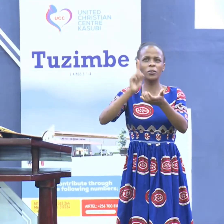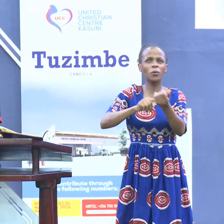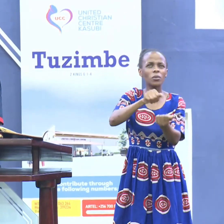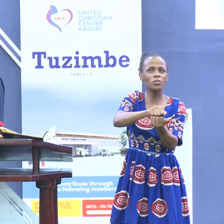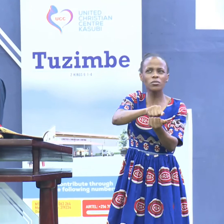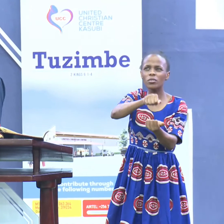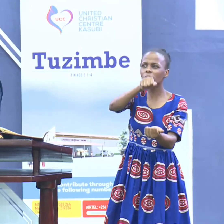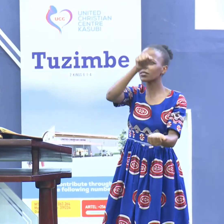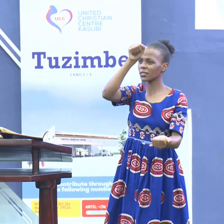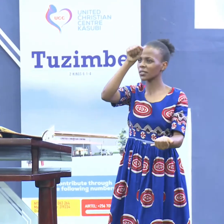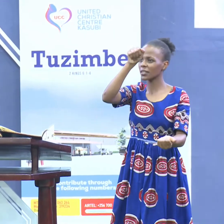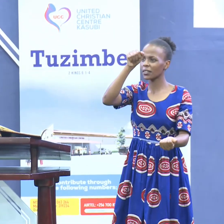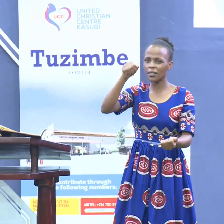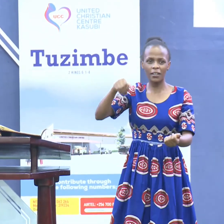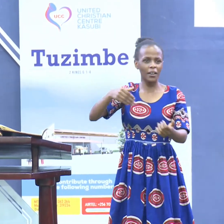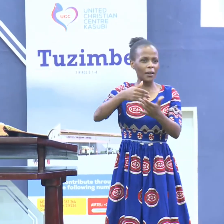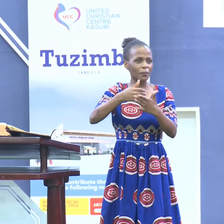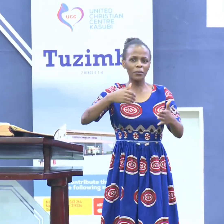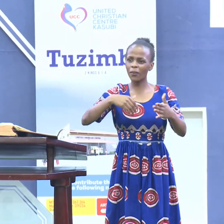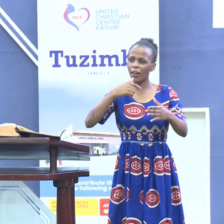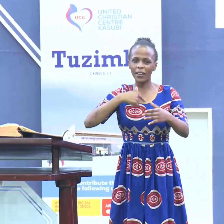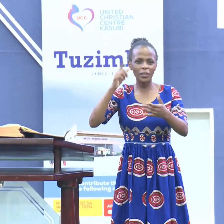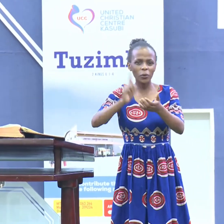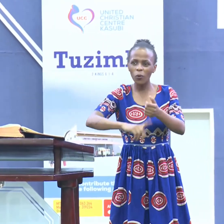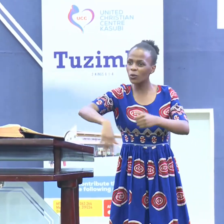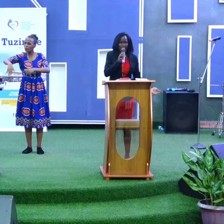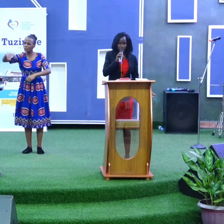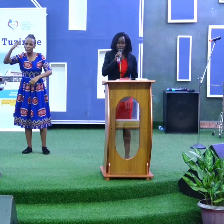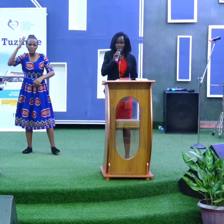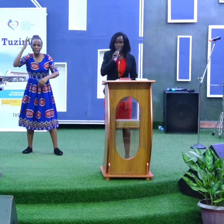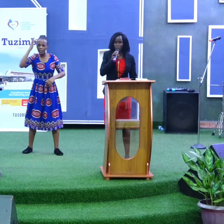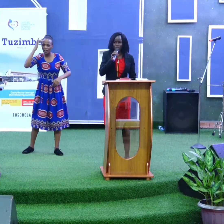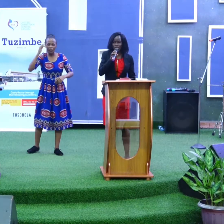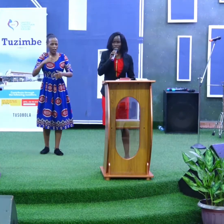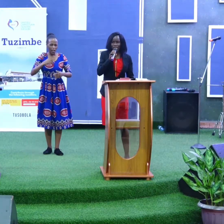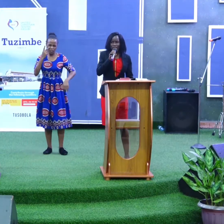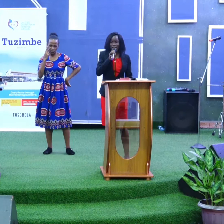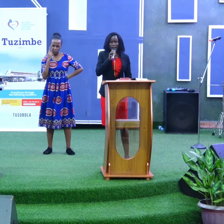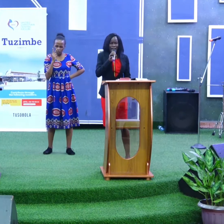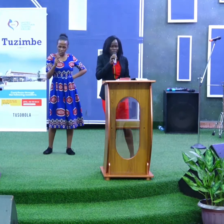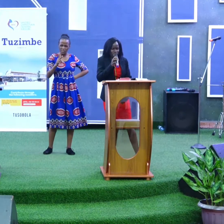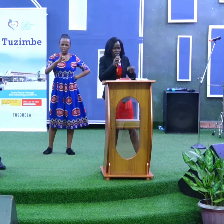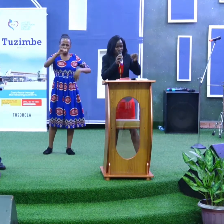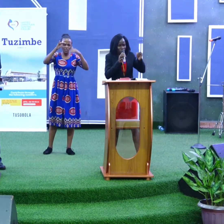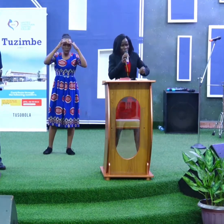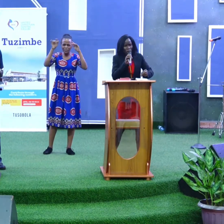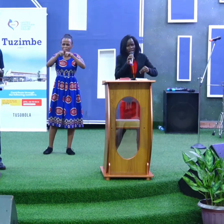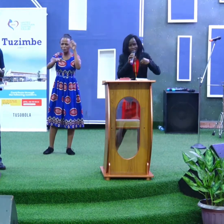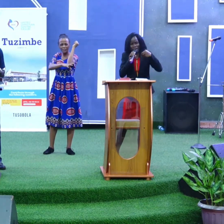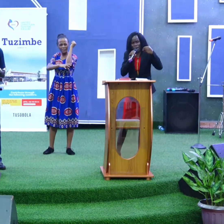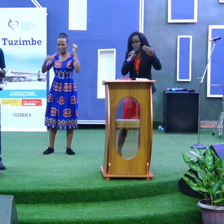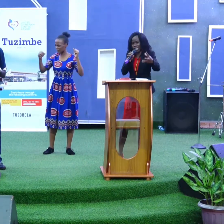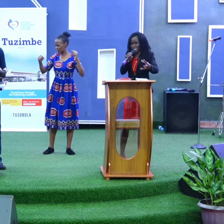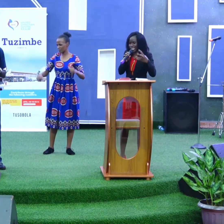Before I got revealed unto this story. Before I even know how it concerns me. I first saw Jacob